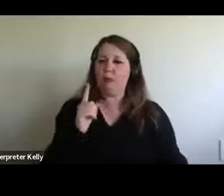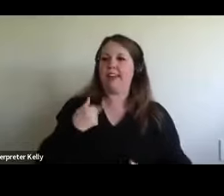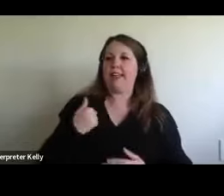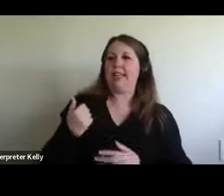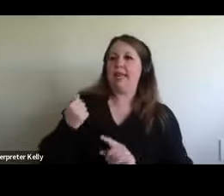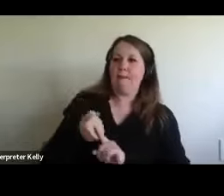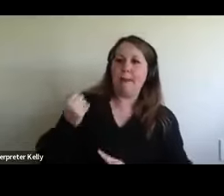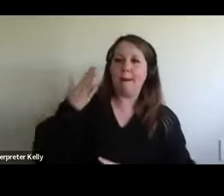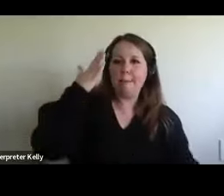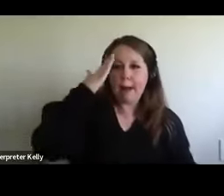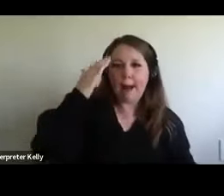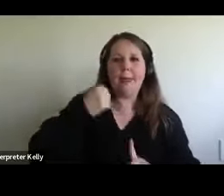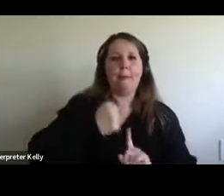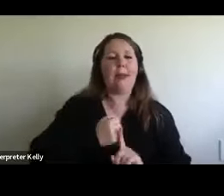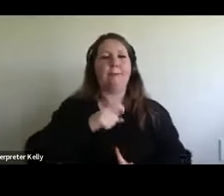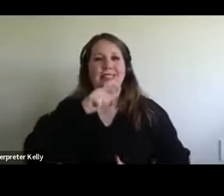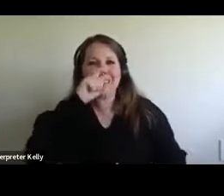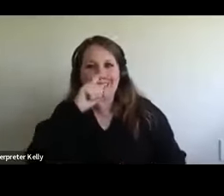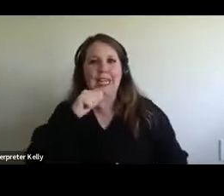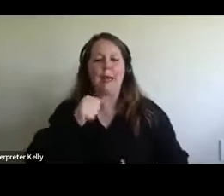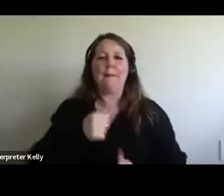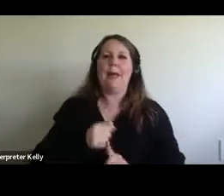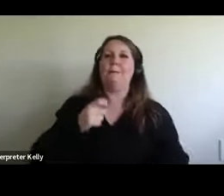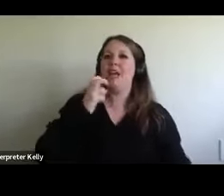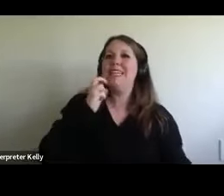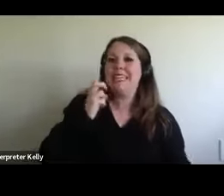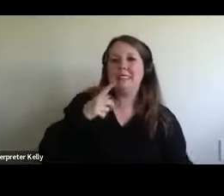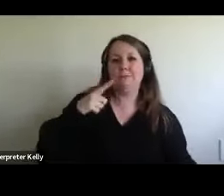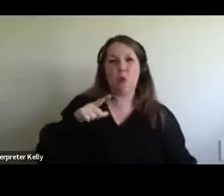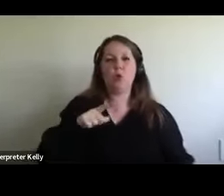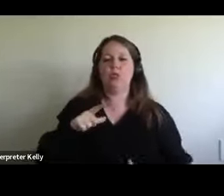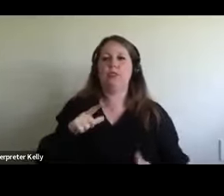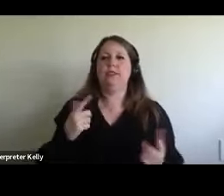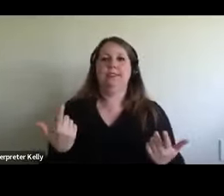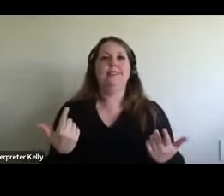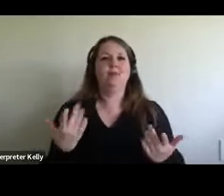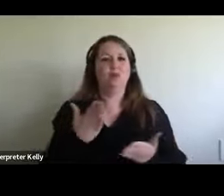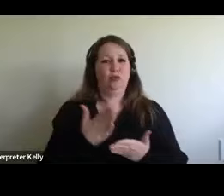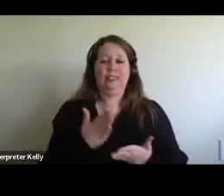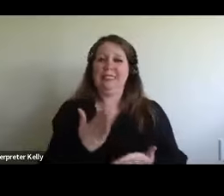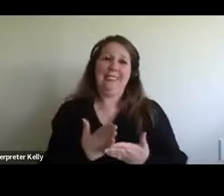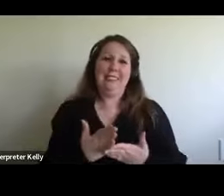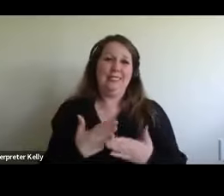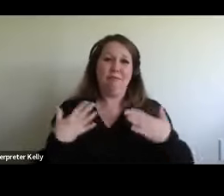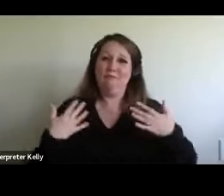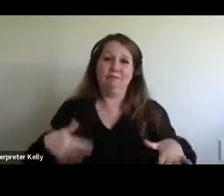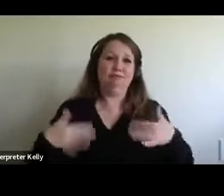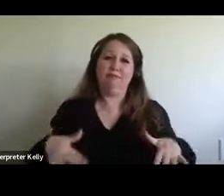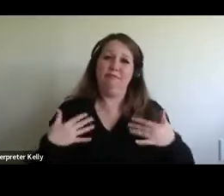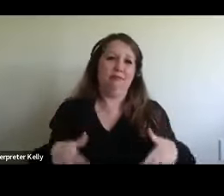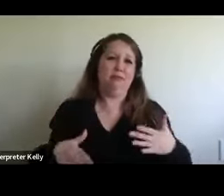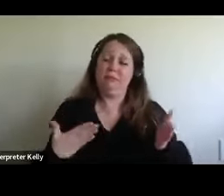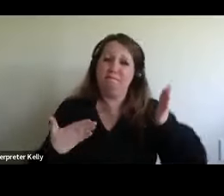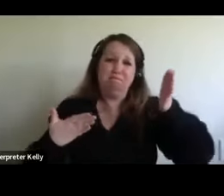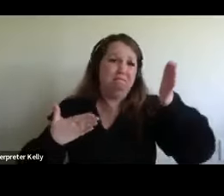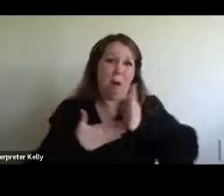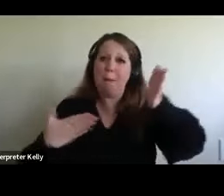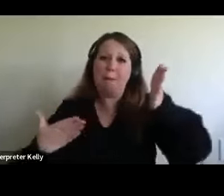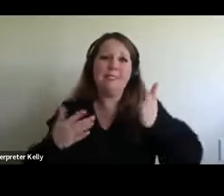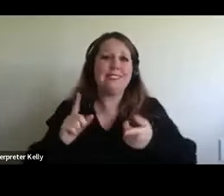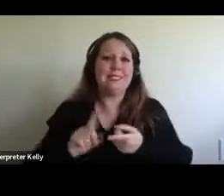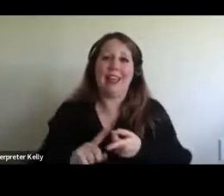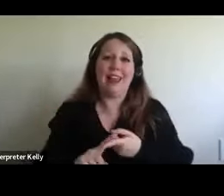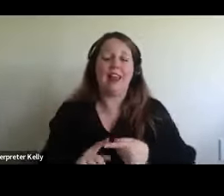yeah, I just want to answer what else do you want from the disability community? Do we need to do like